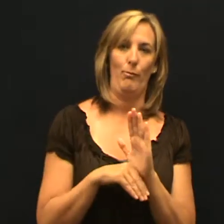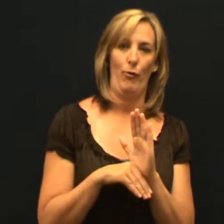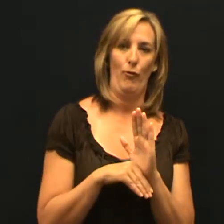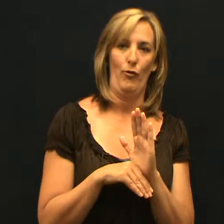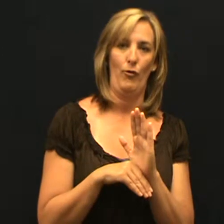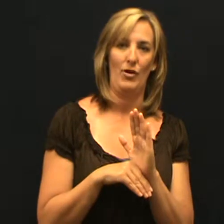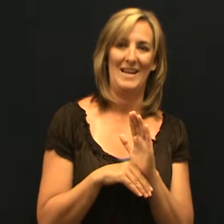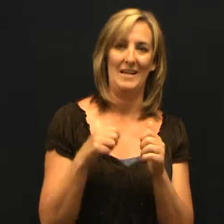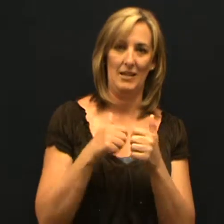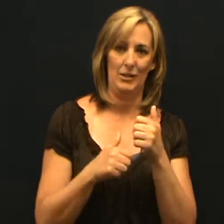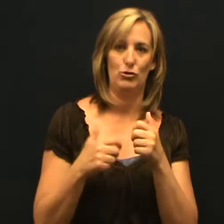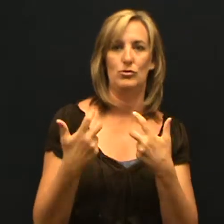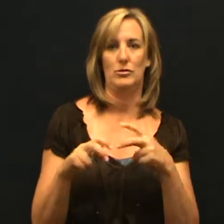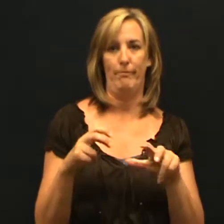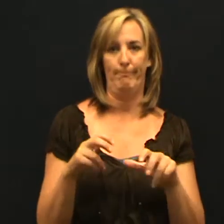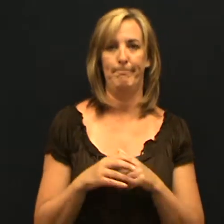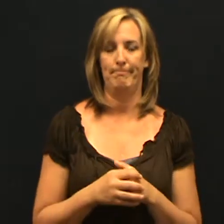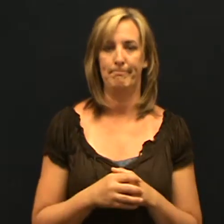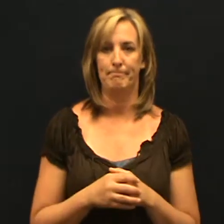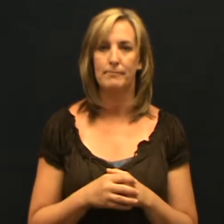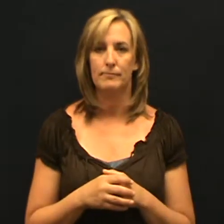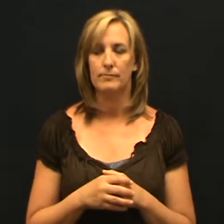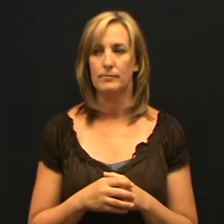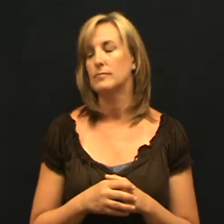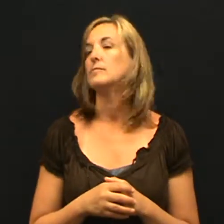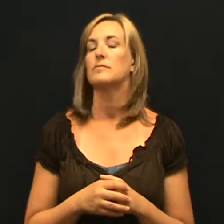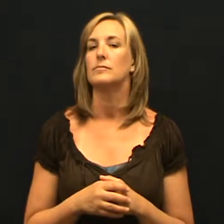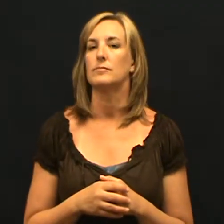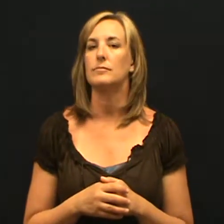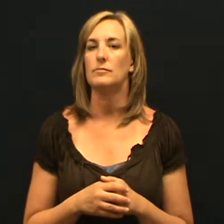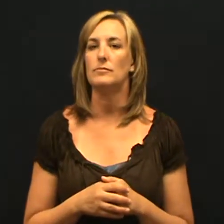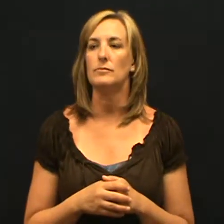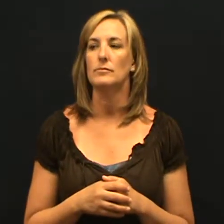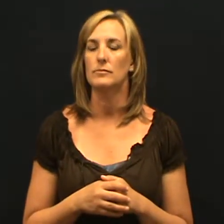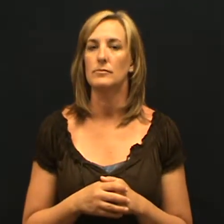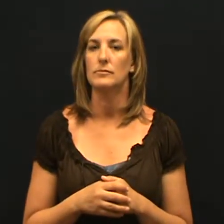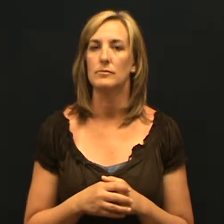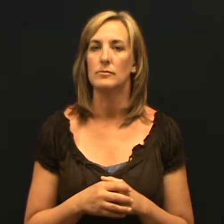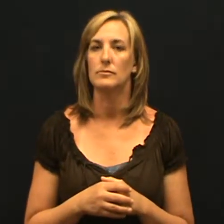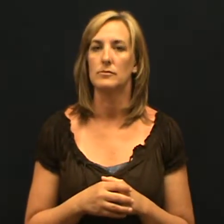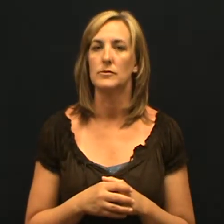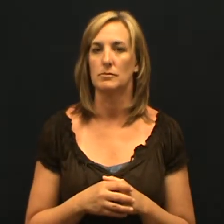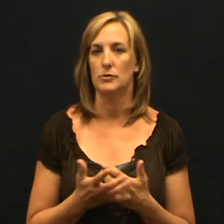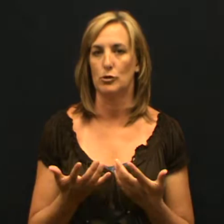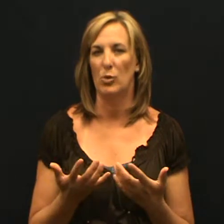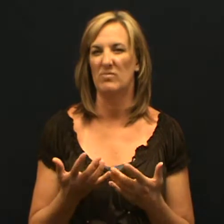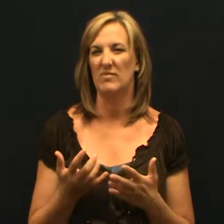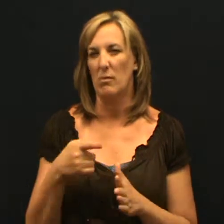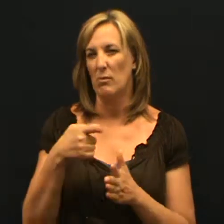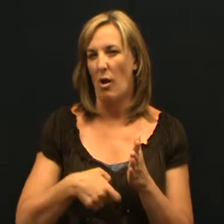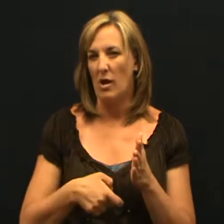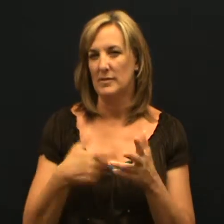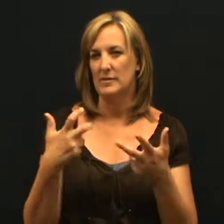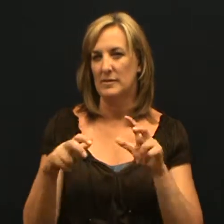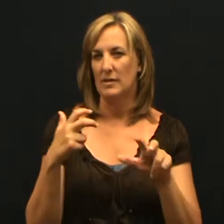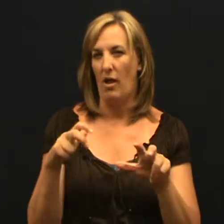the price per share of the stock might go down a little, but there's more shares.